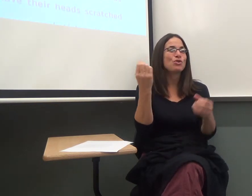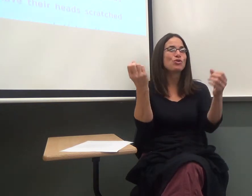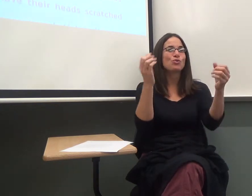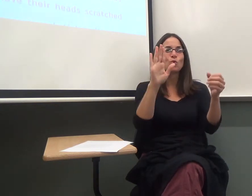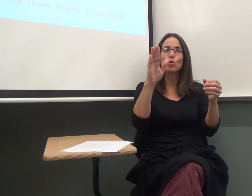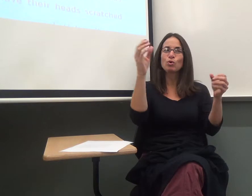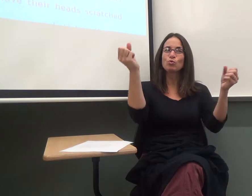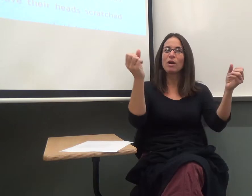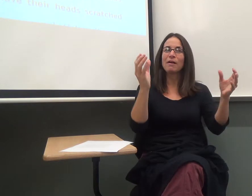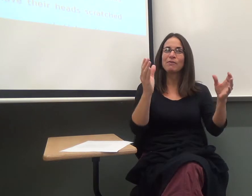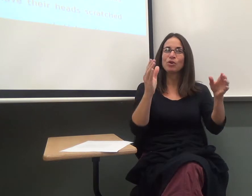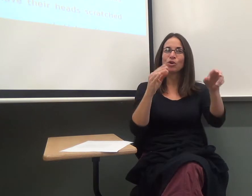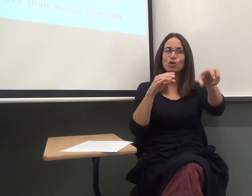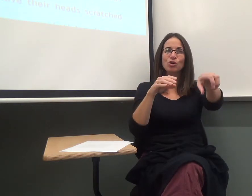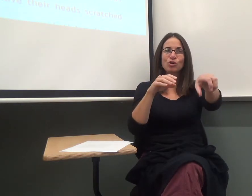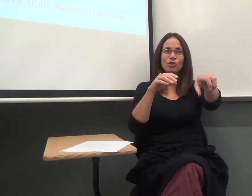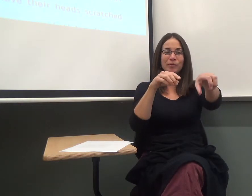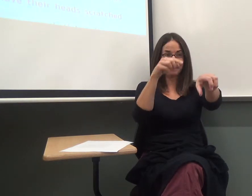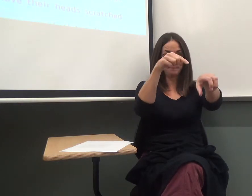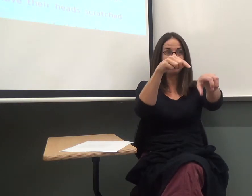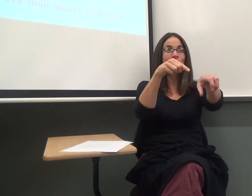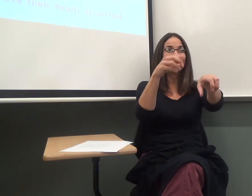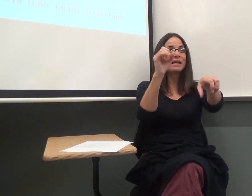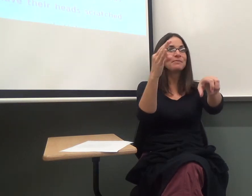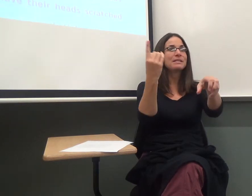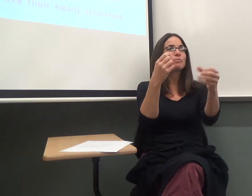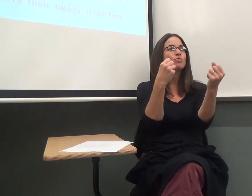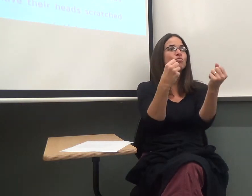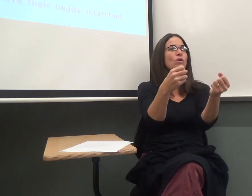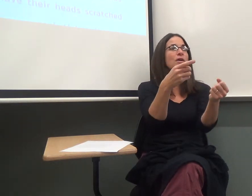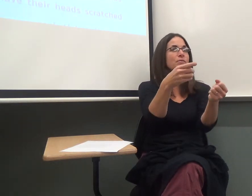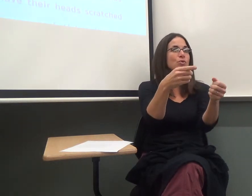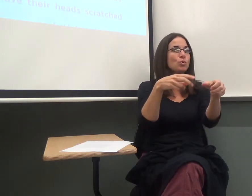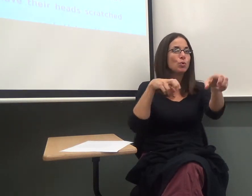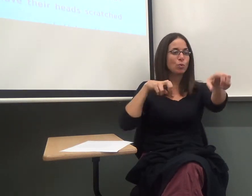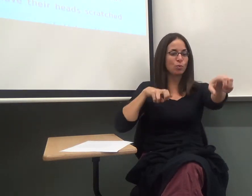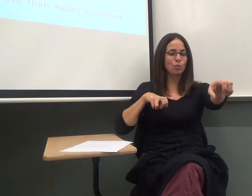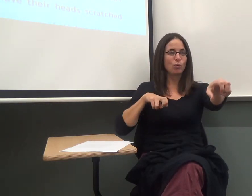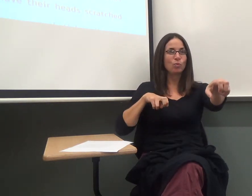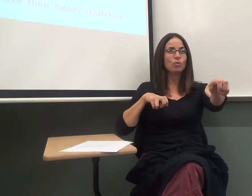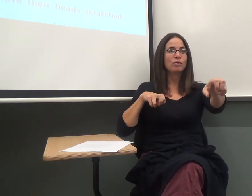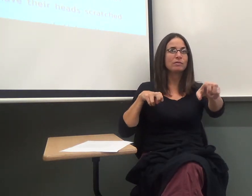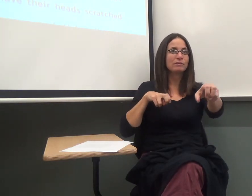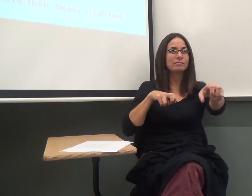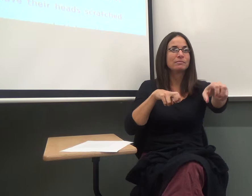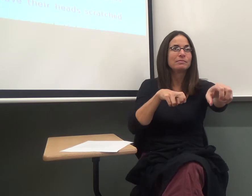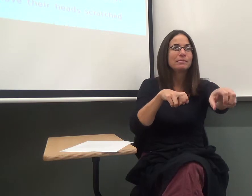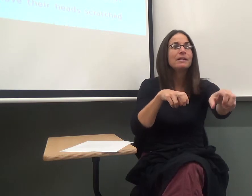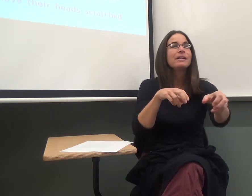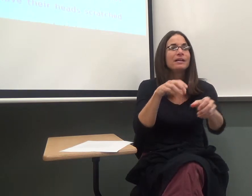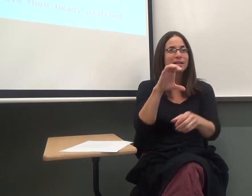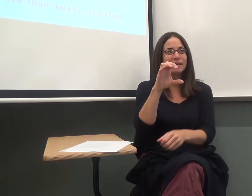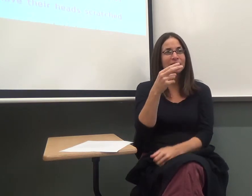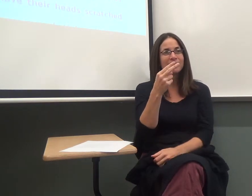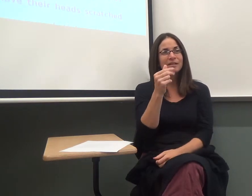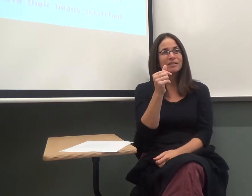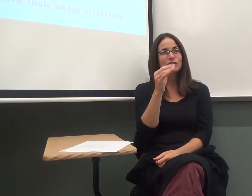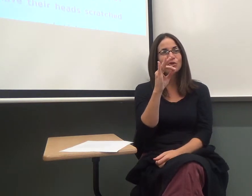When you get driven around, or even walked around, you're being chauffeured. You're being With